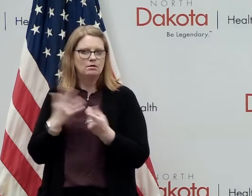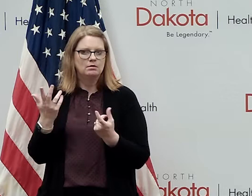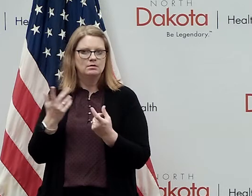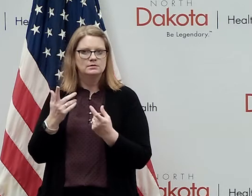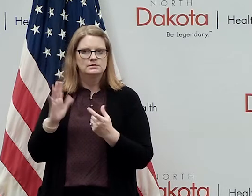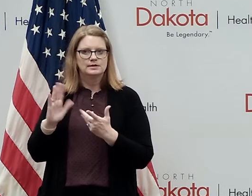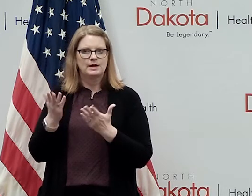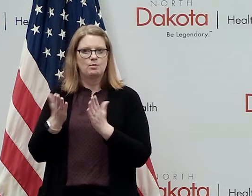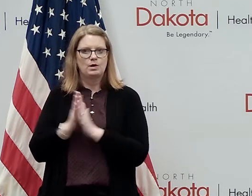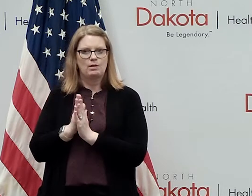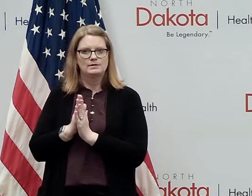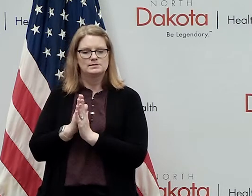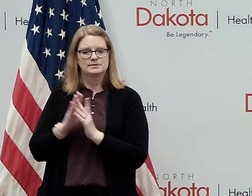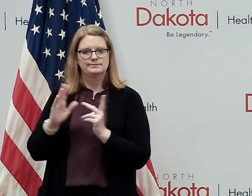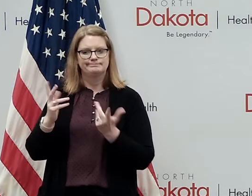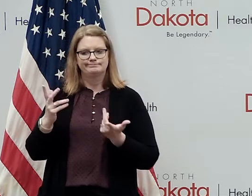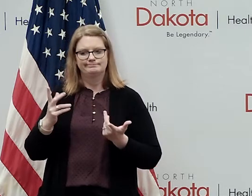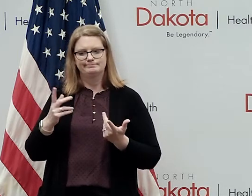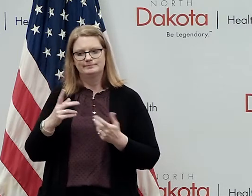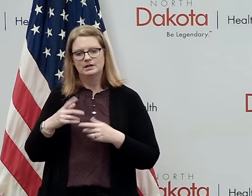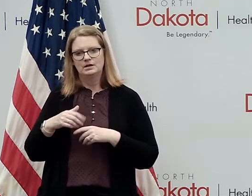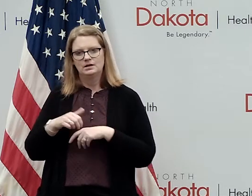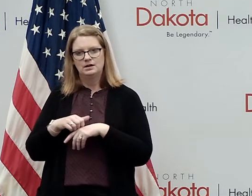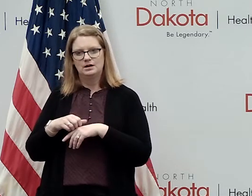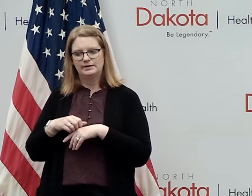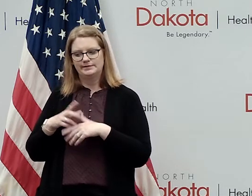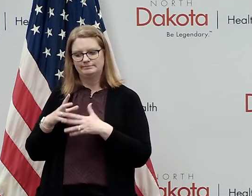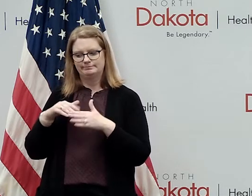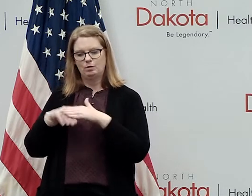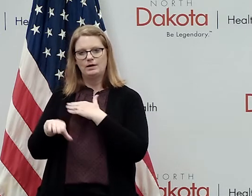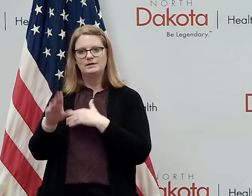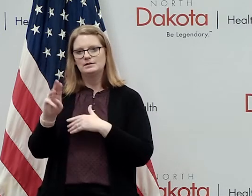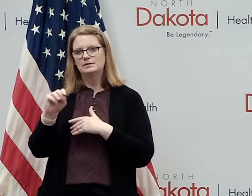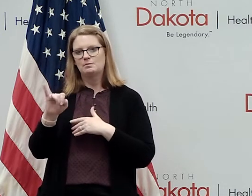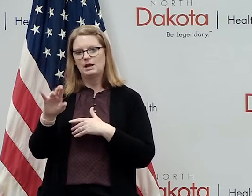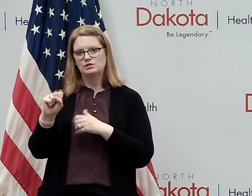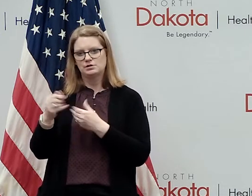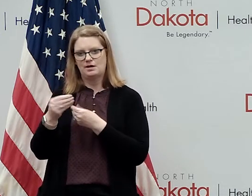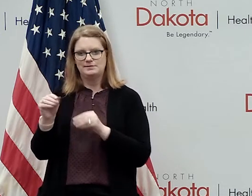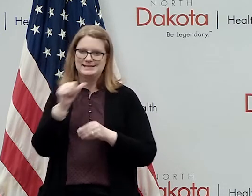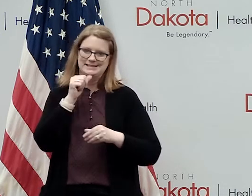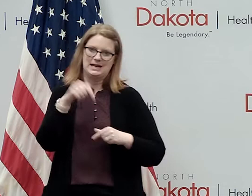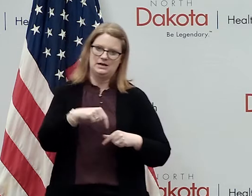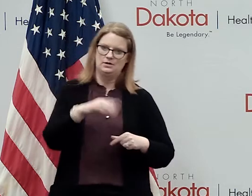requests are heading into the mayor's offices versus the governor's office.